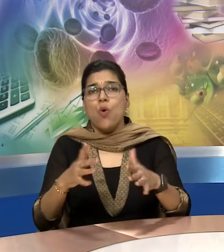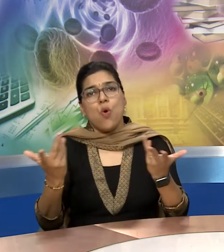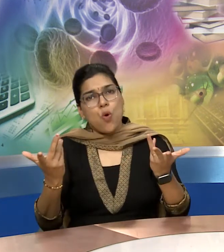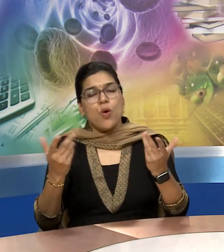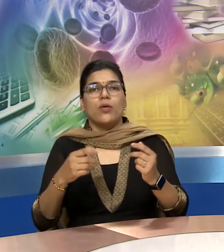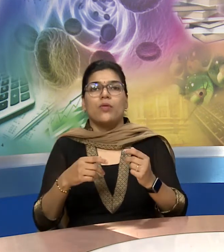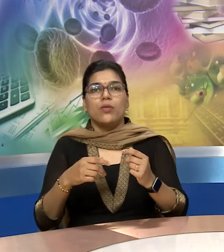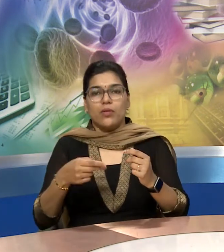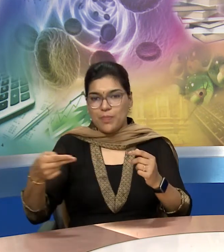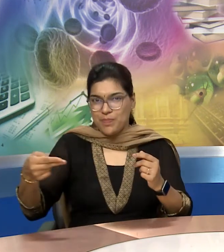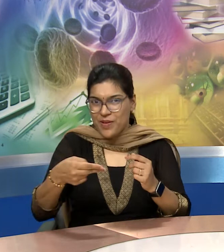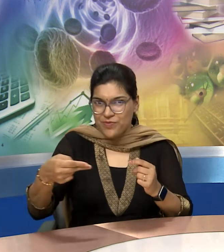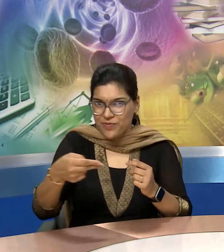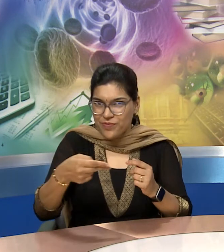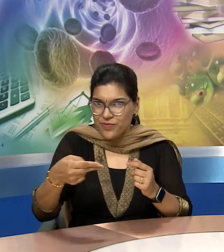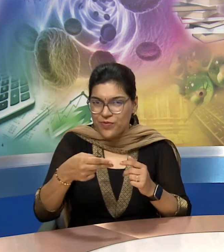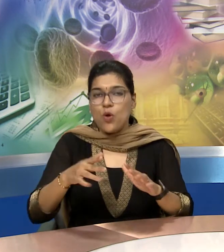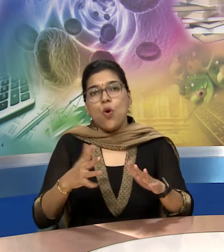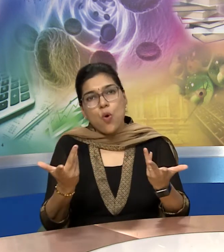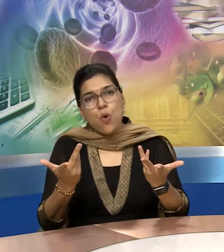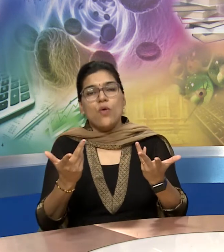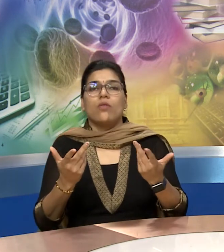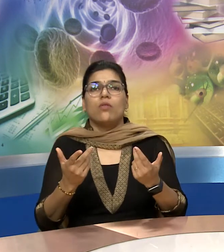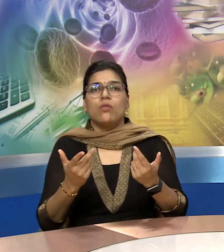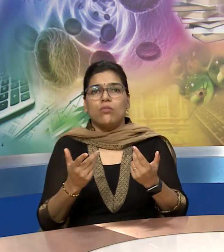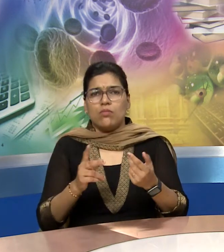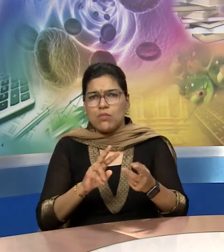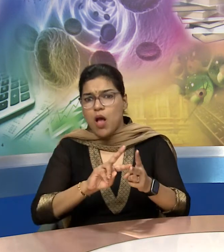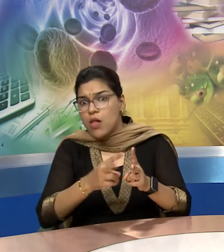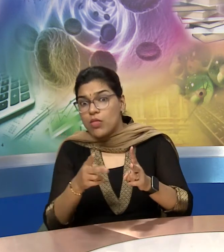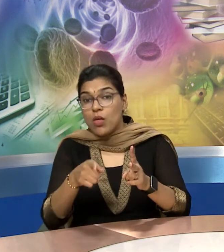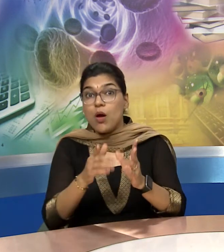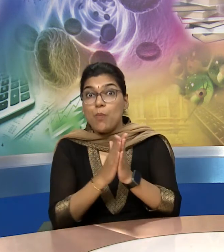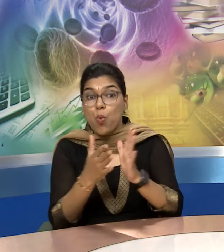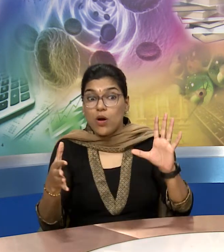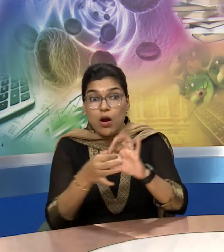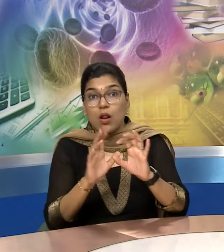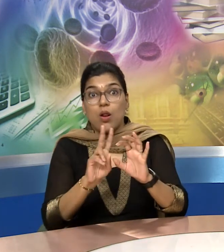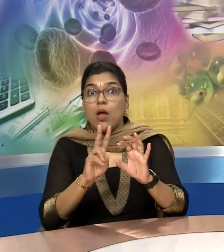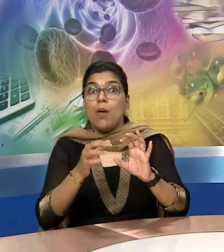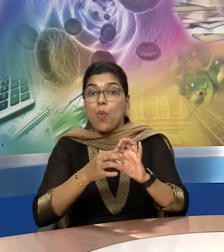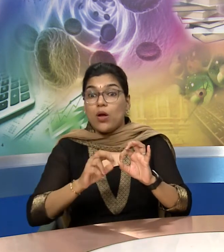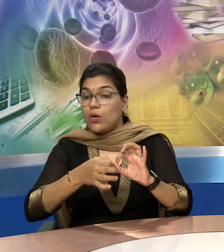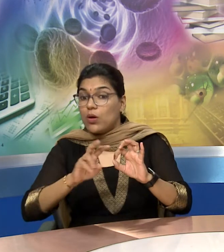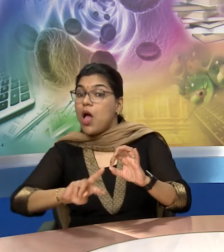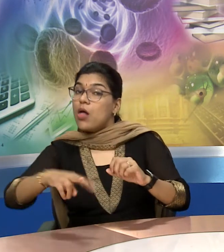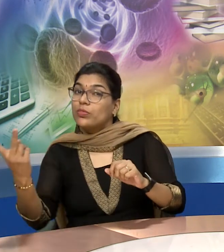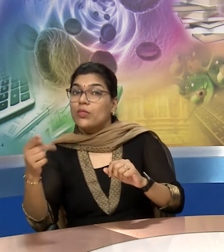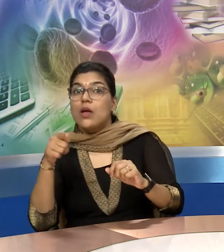All those other literary materials can be CD or